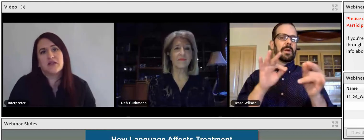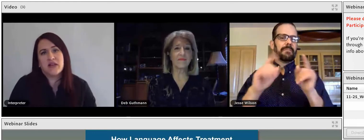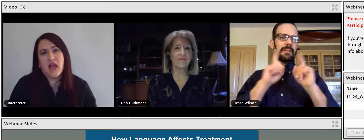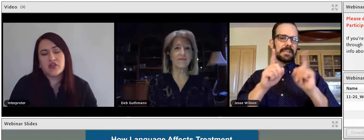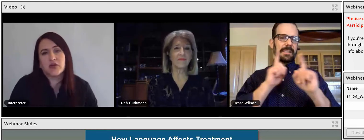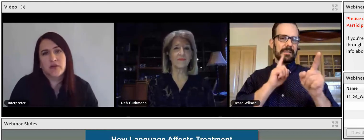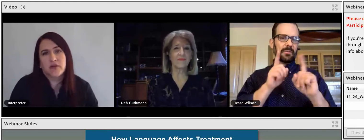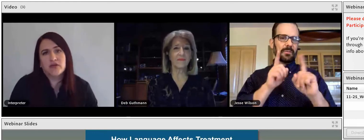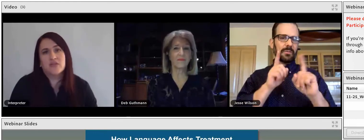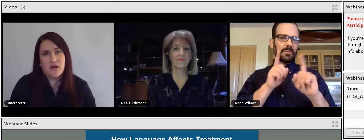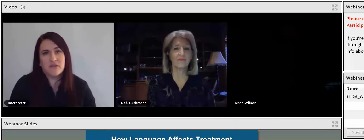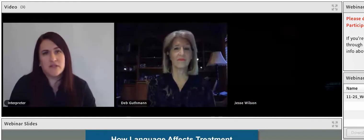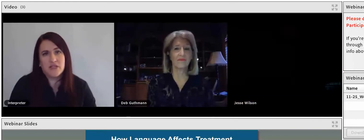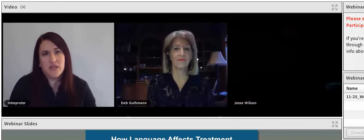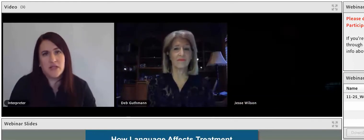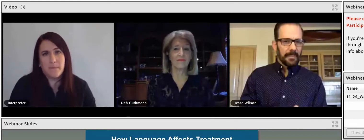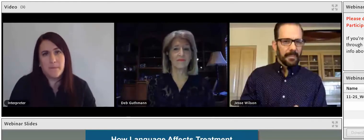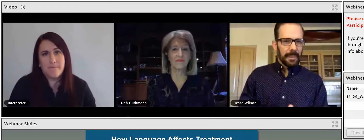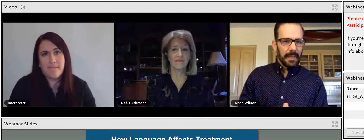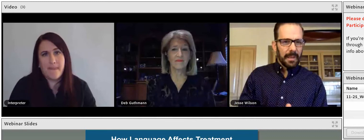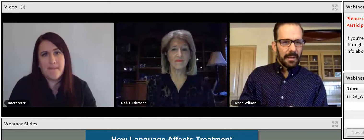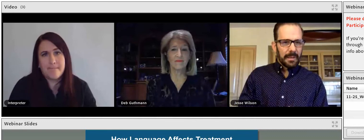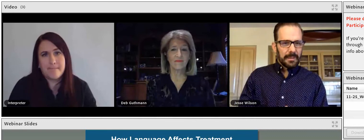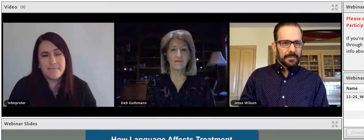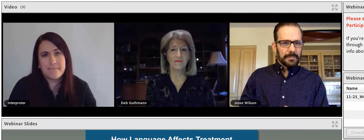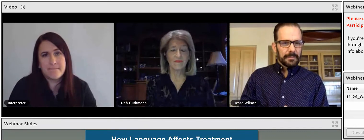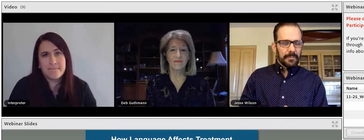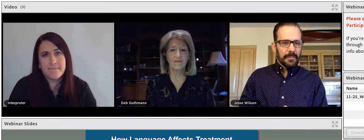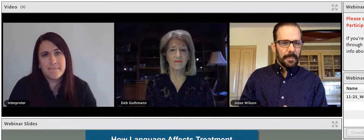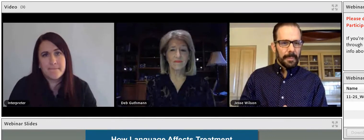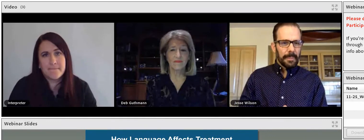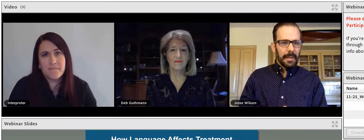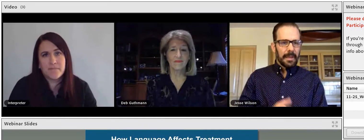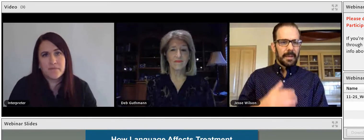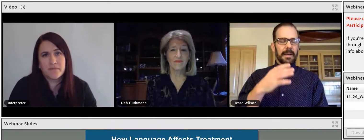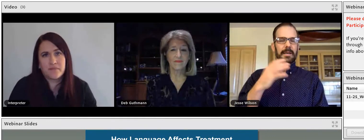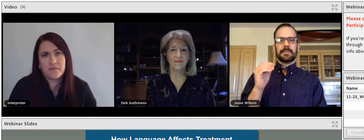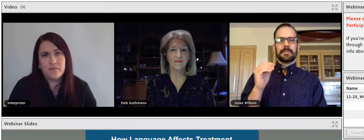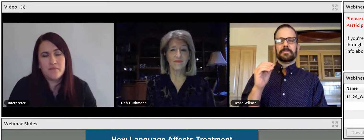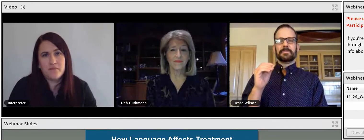and that there's a natural flow to conversation.